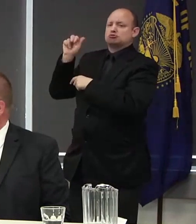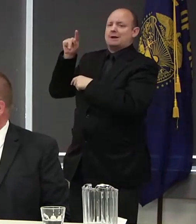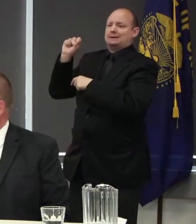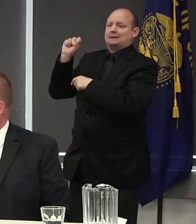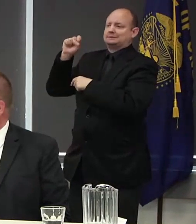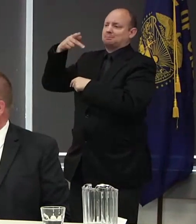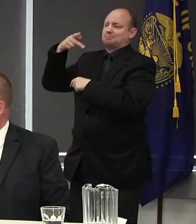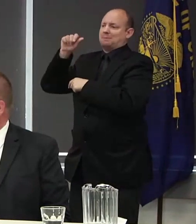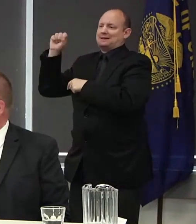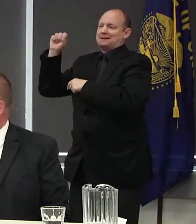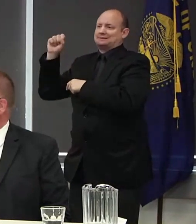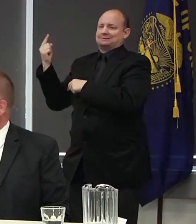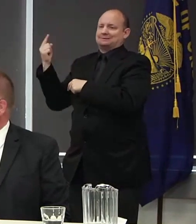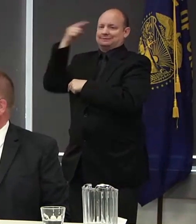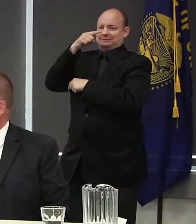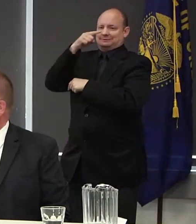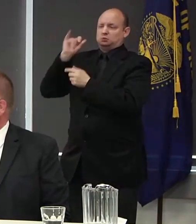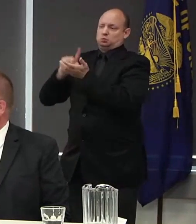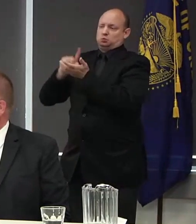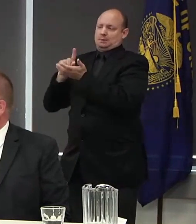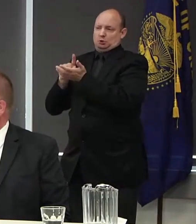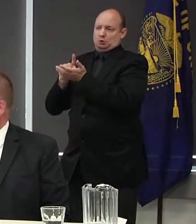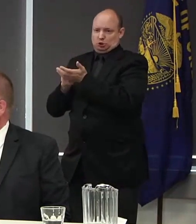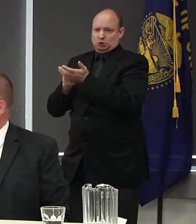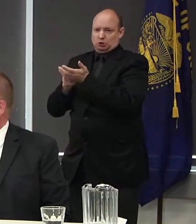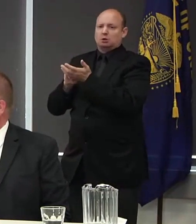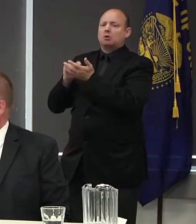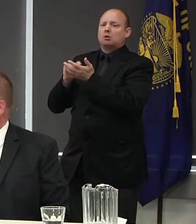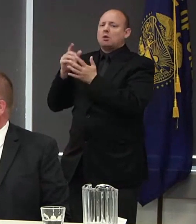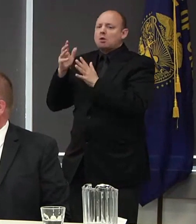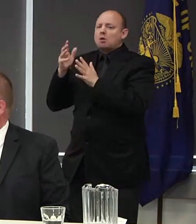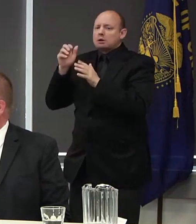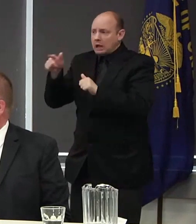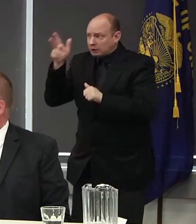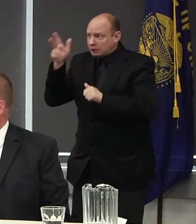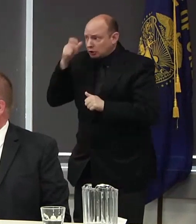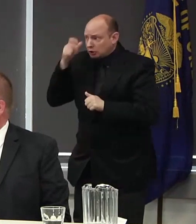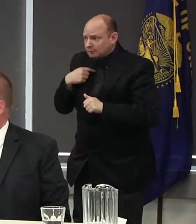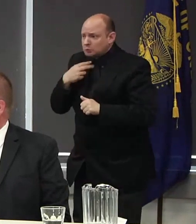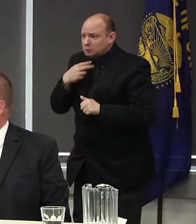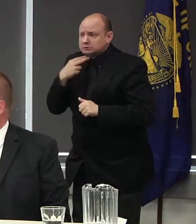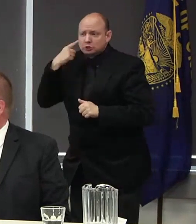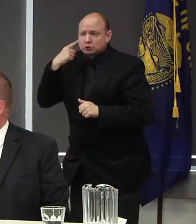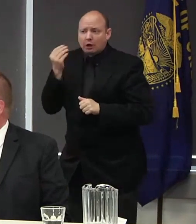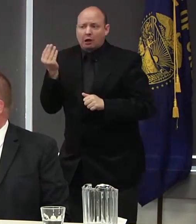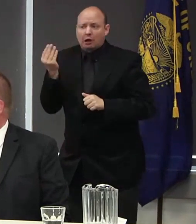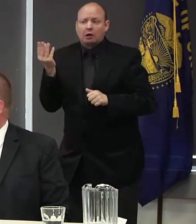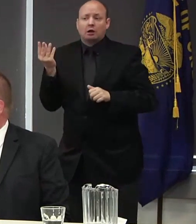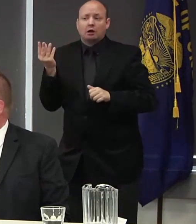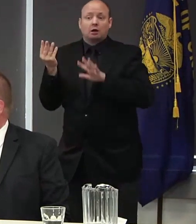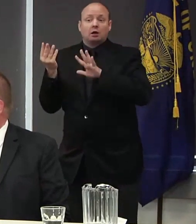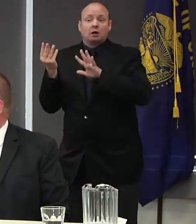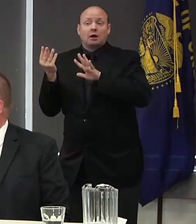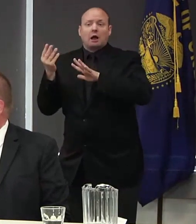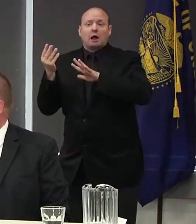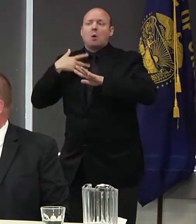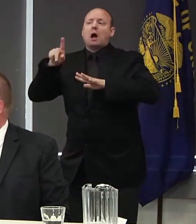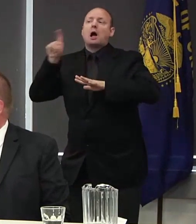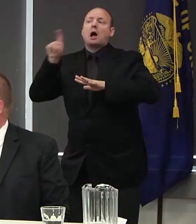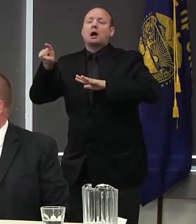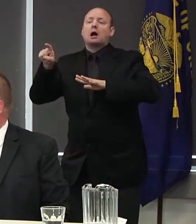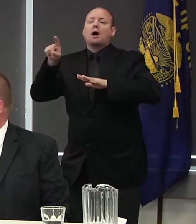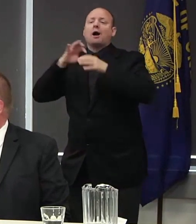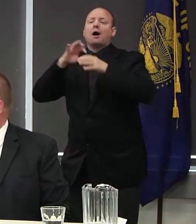Thanks very much. I hope you can hear me. I had a question regarding rallies because we had about 250 people in front